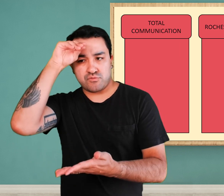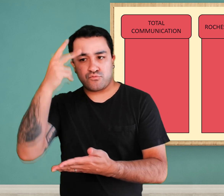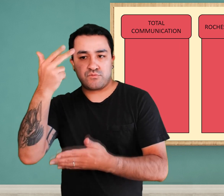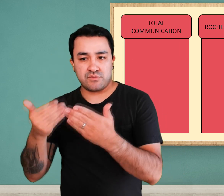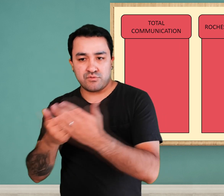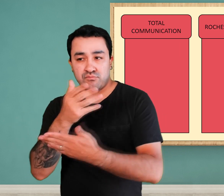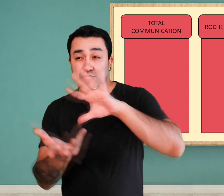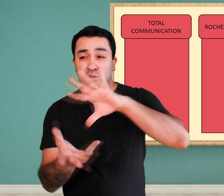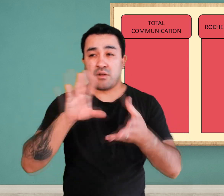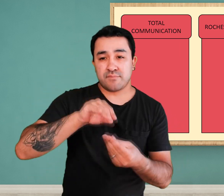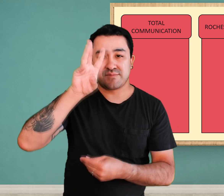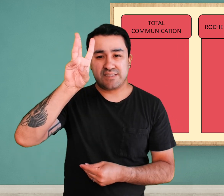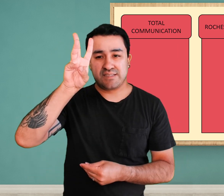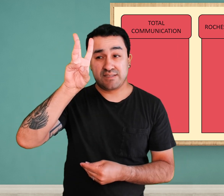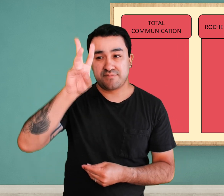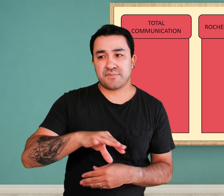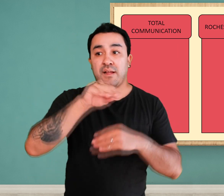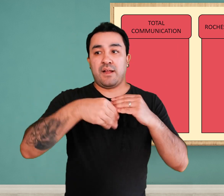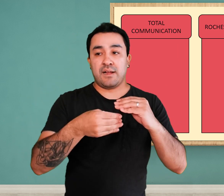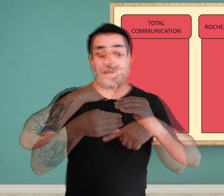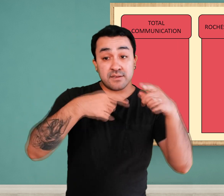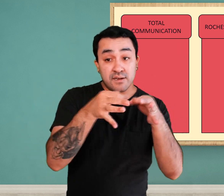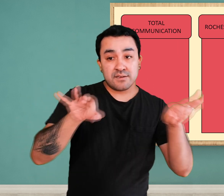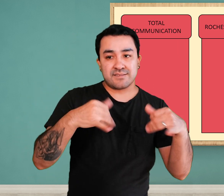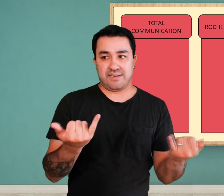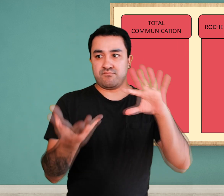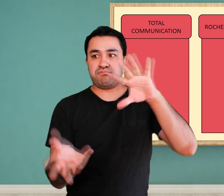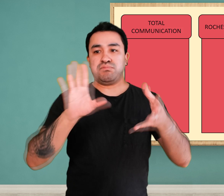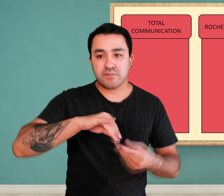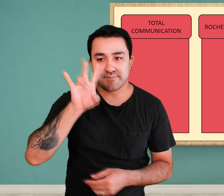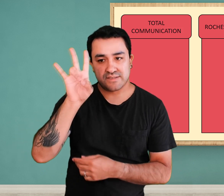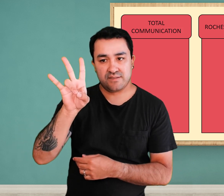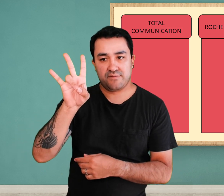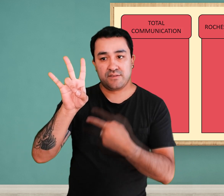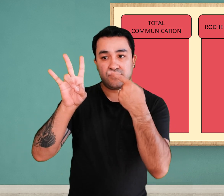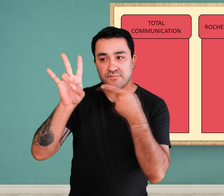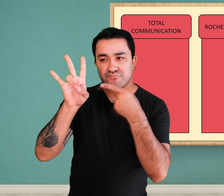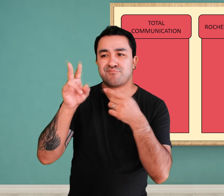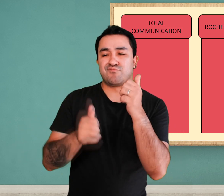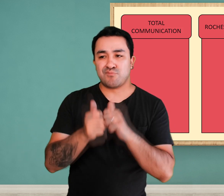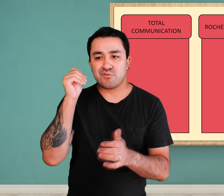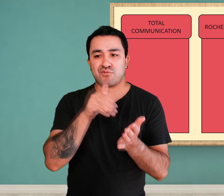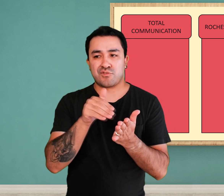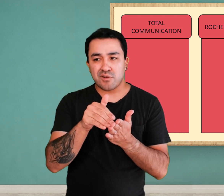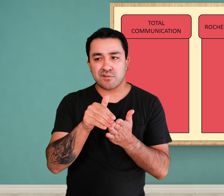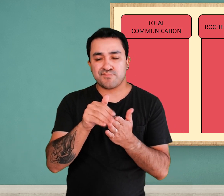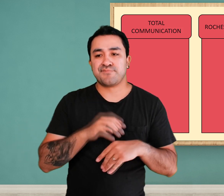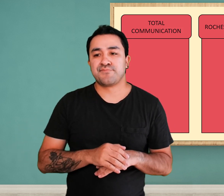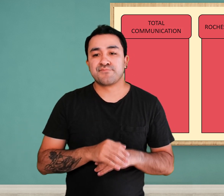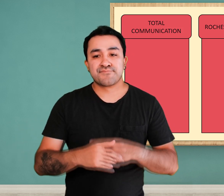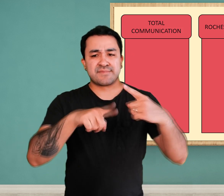There are additional methods of communication deaf learners may use in education, but these are the primary 7: sign